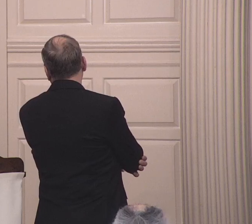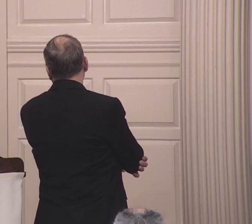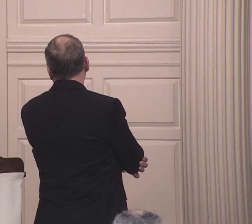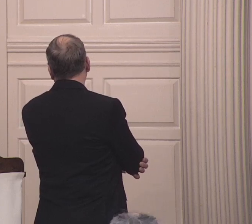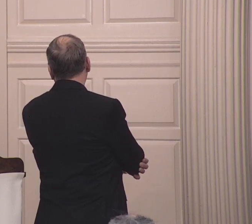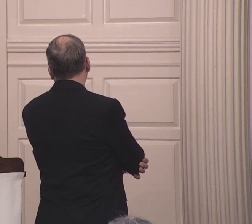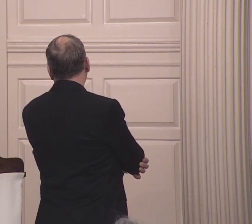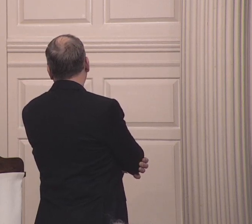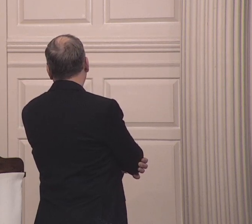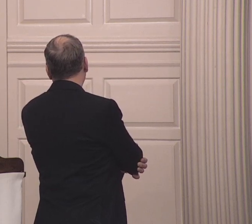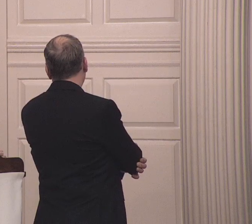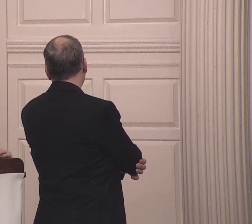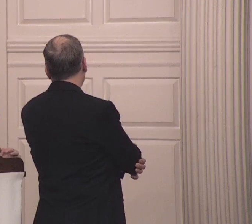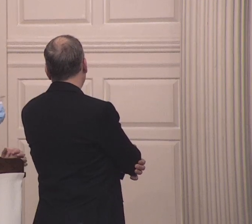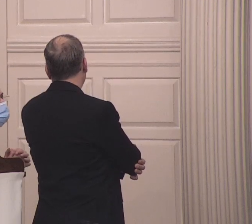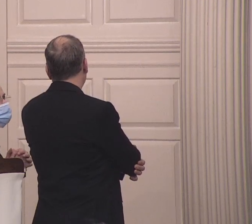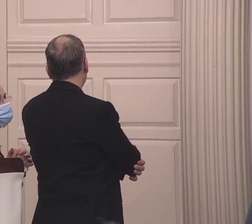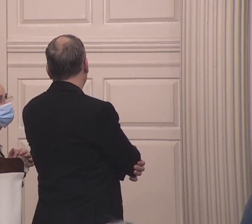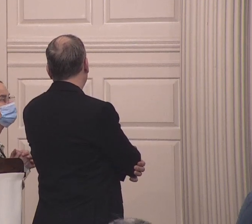misericordiam